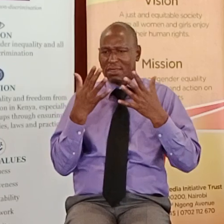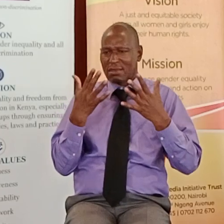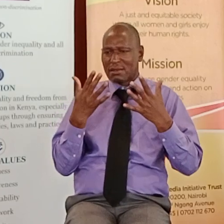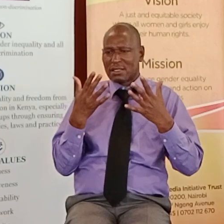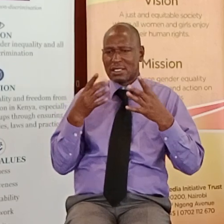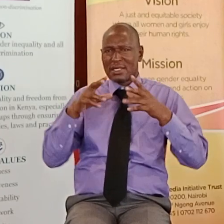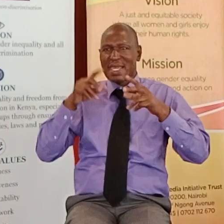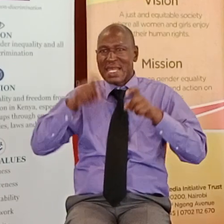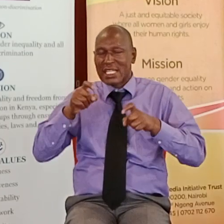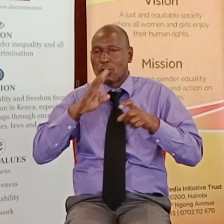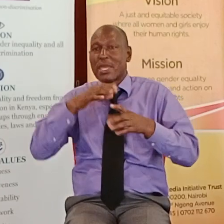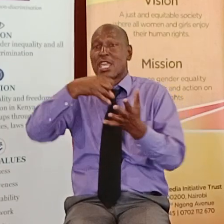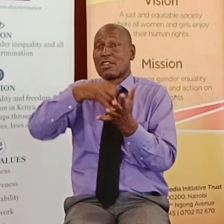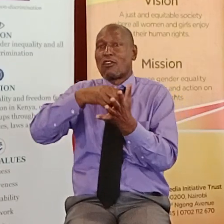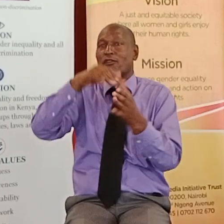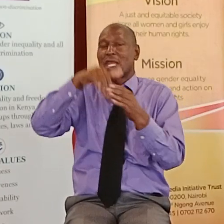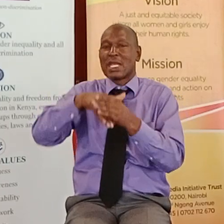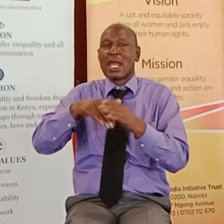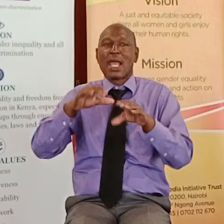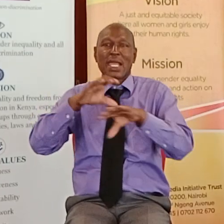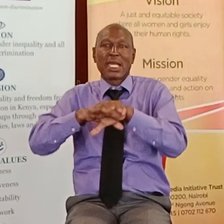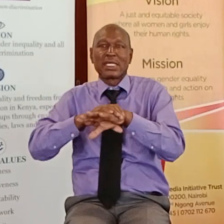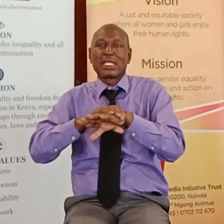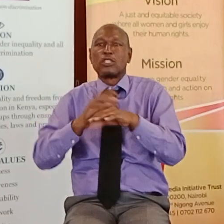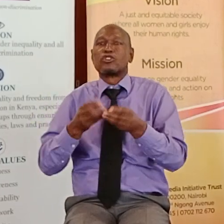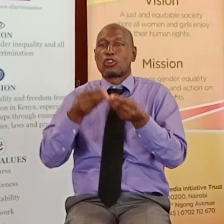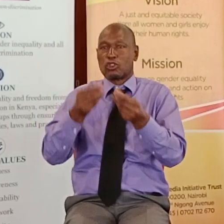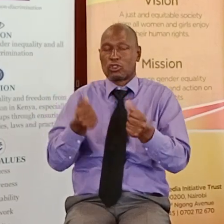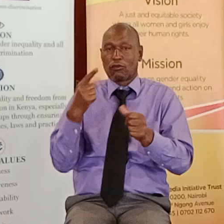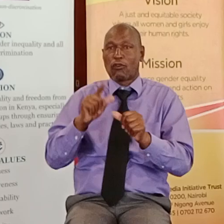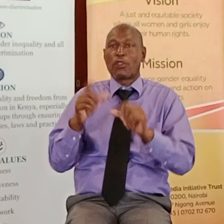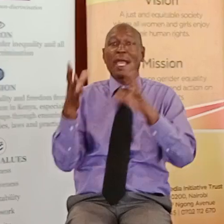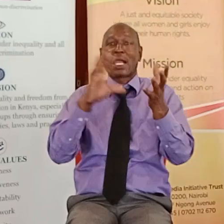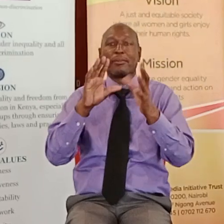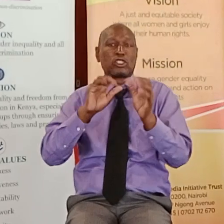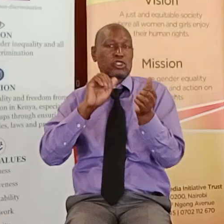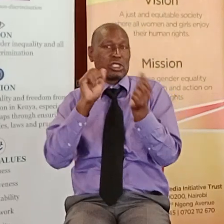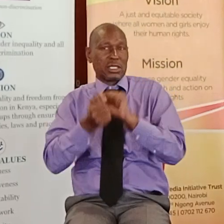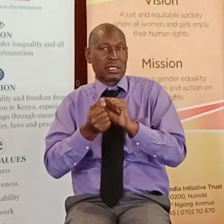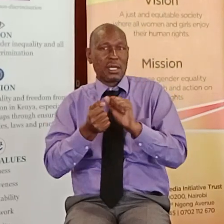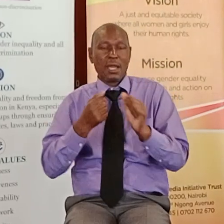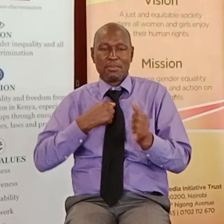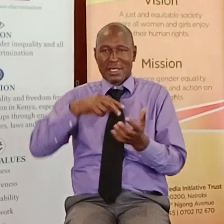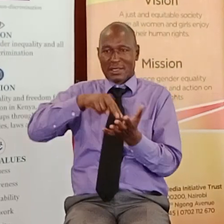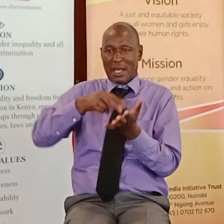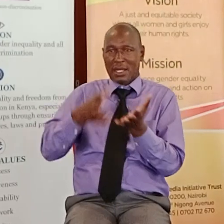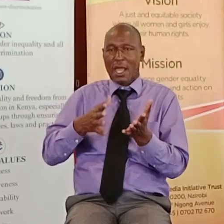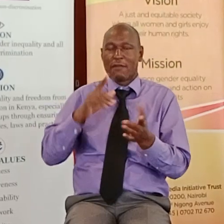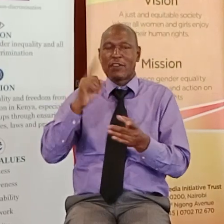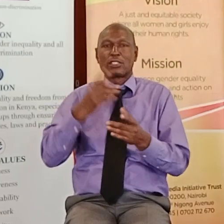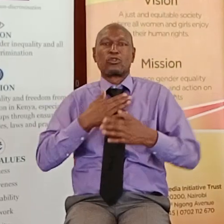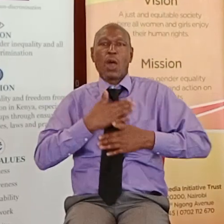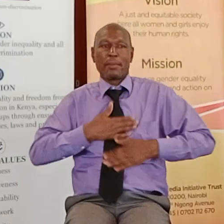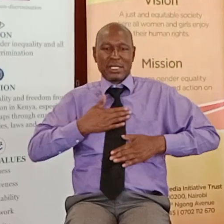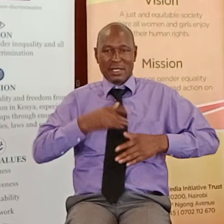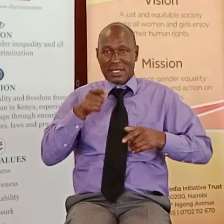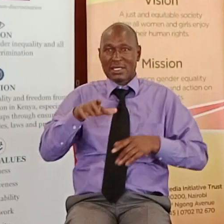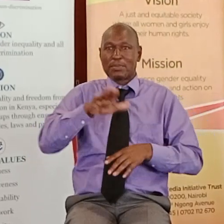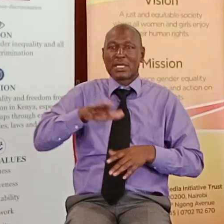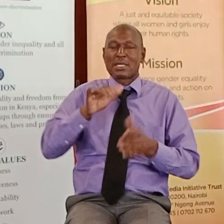because this voice is missing. So I stand here first to appreciate this space that allows us as